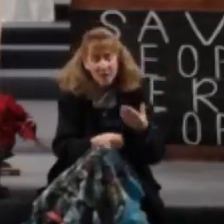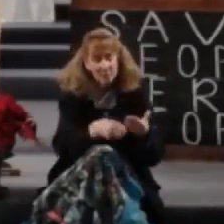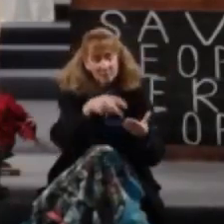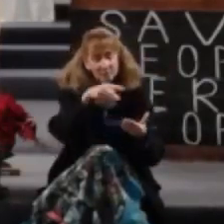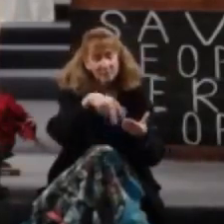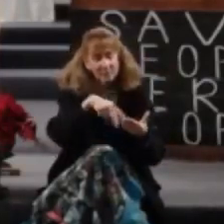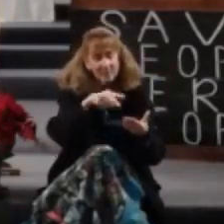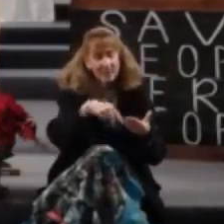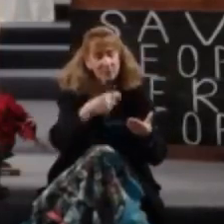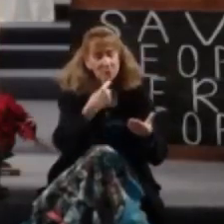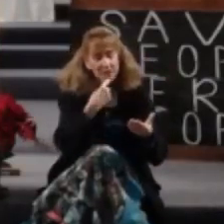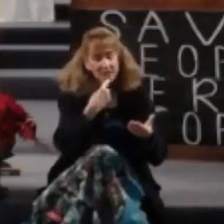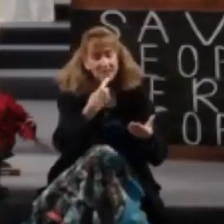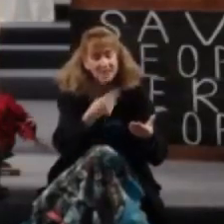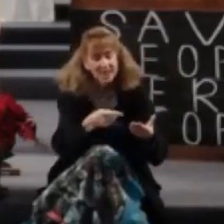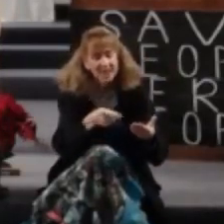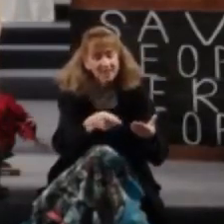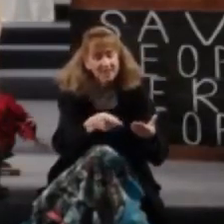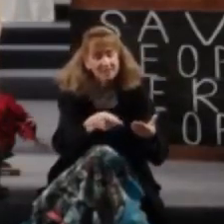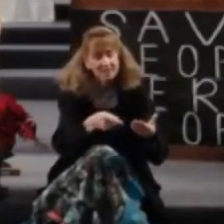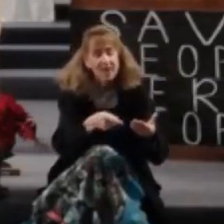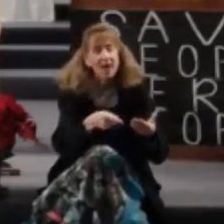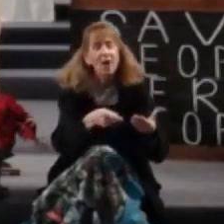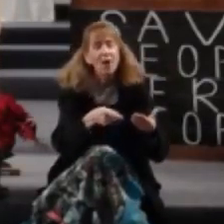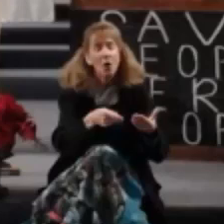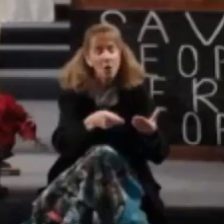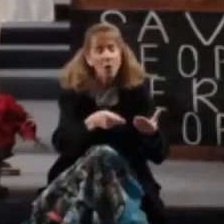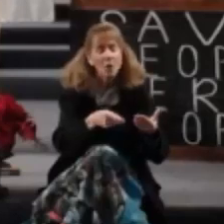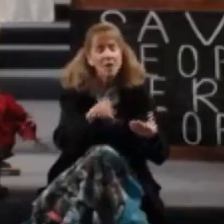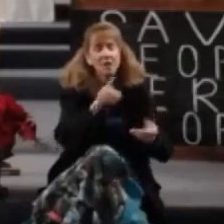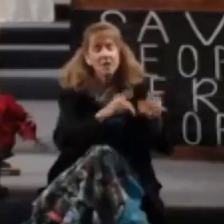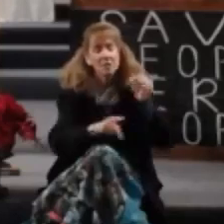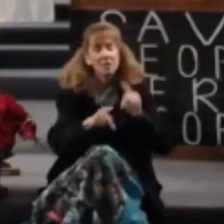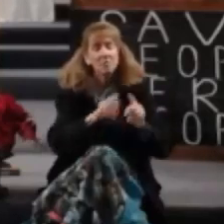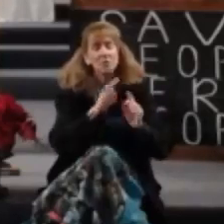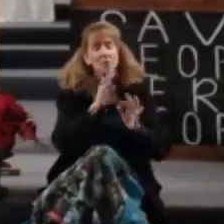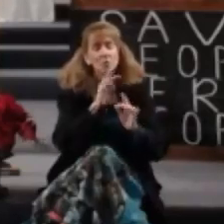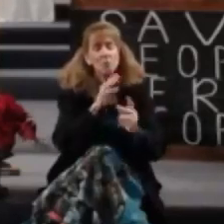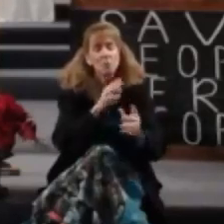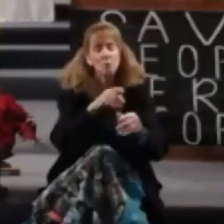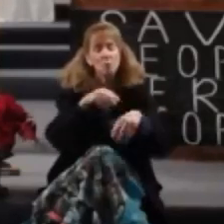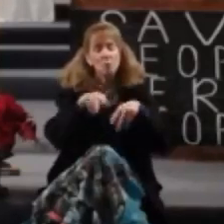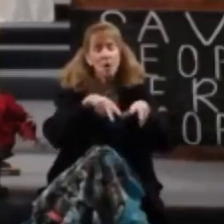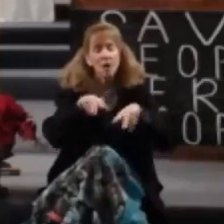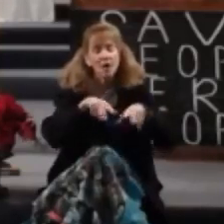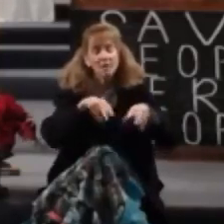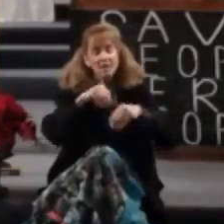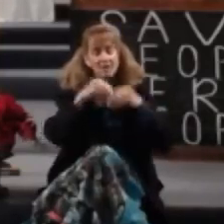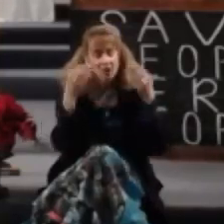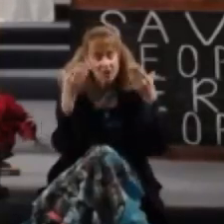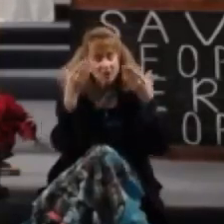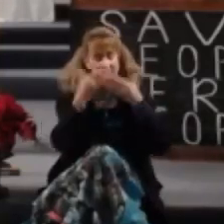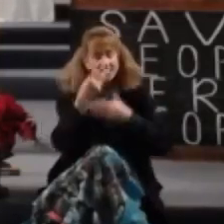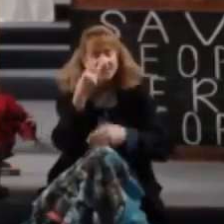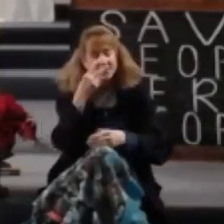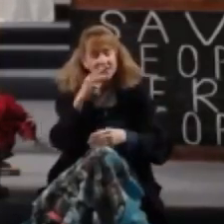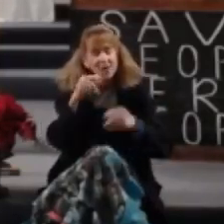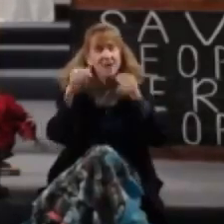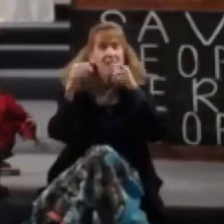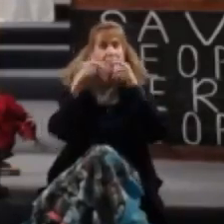2 in their book, and they read it. The people walking in darkness have seen a great light.